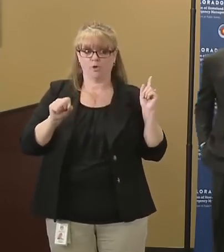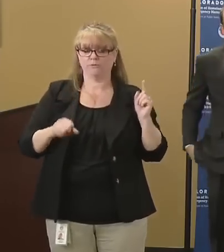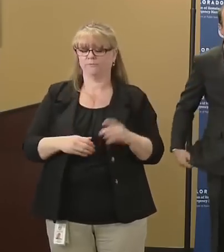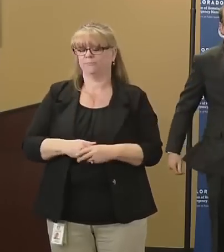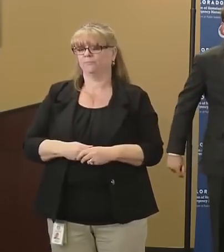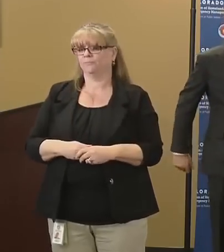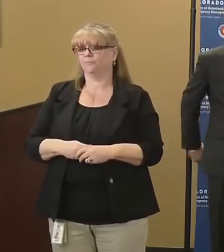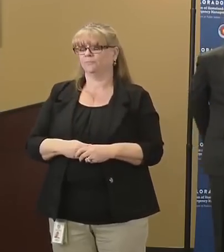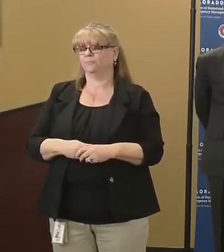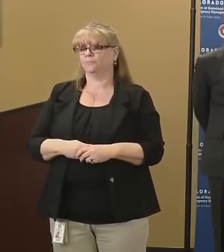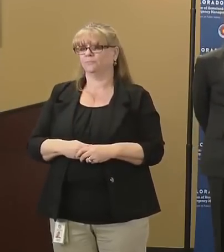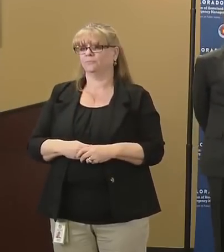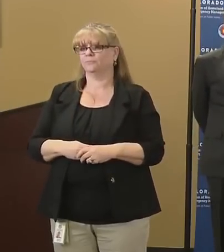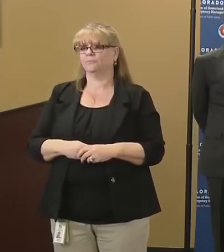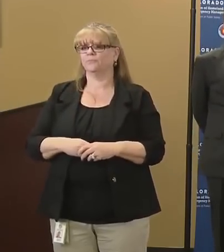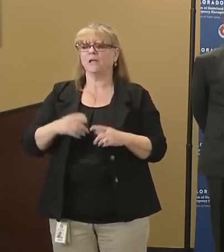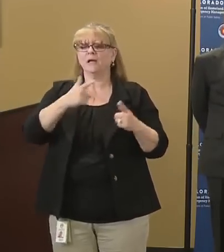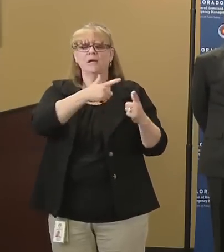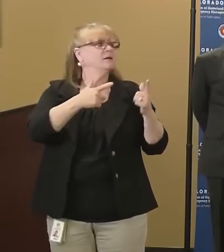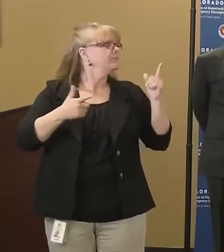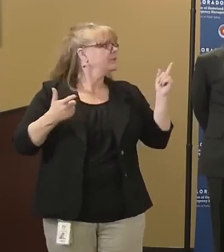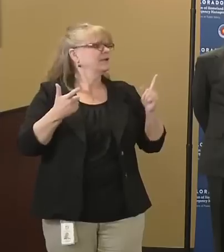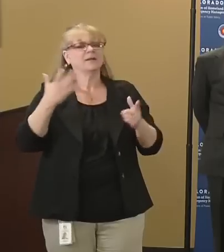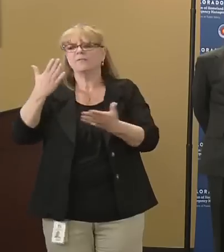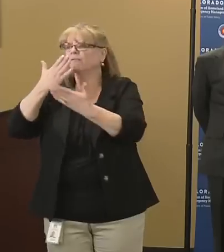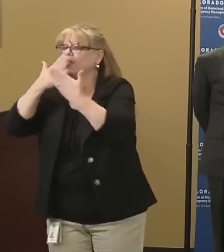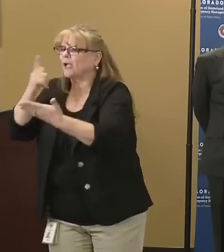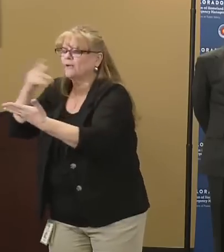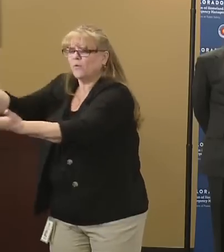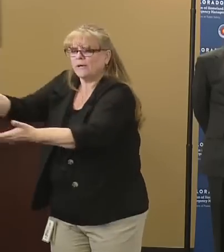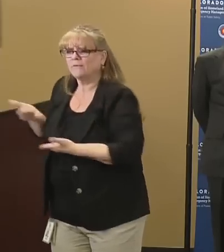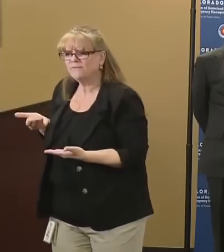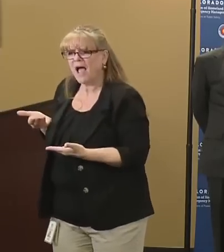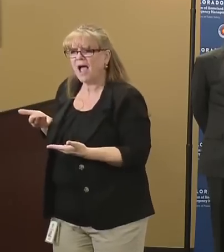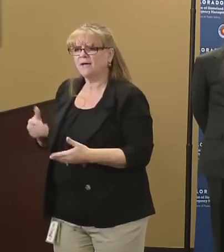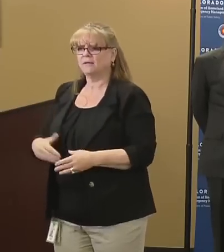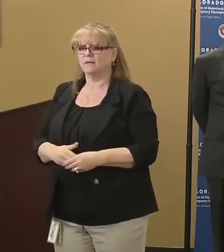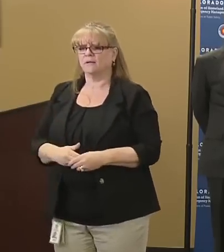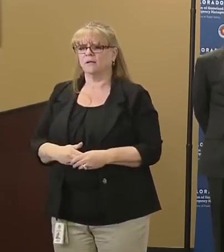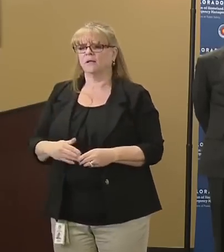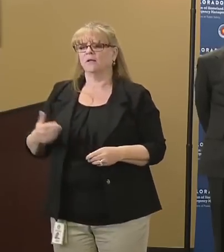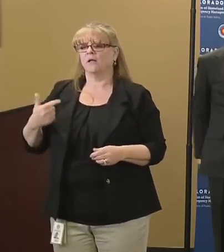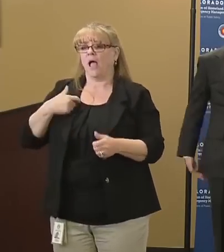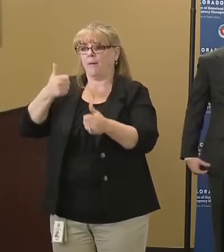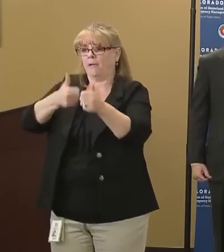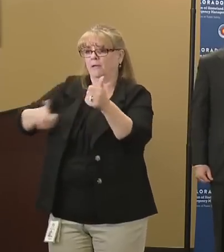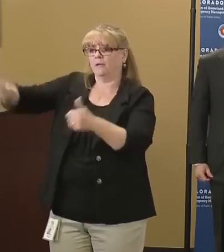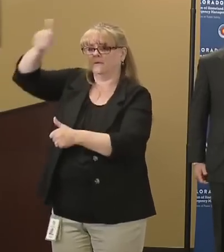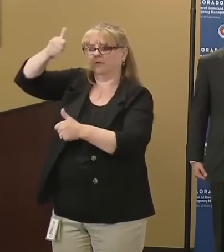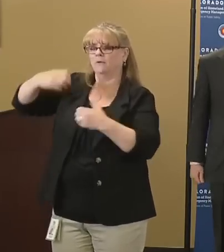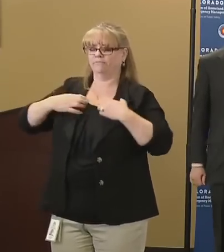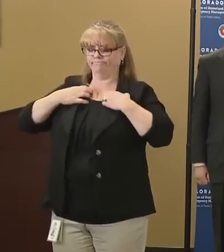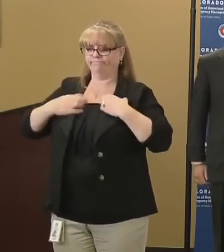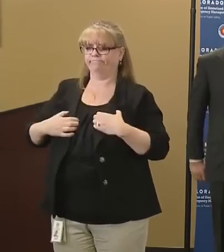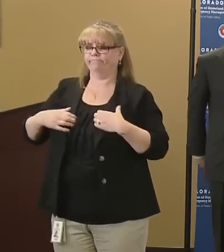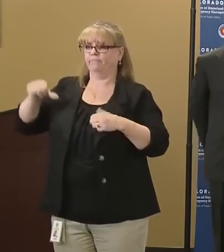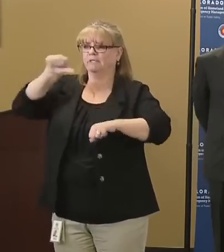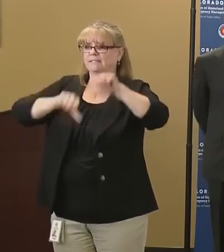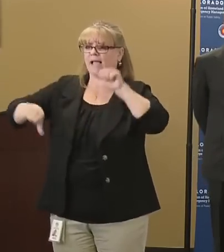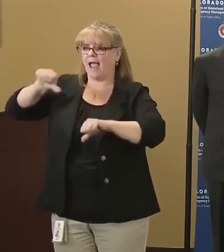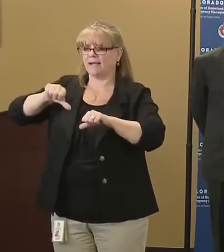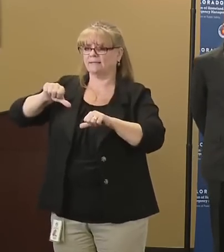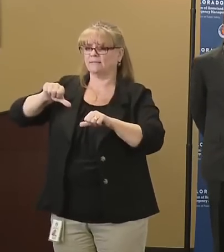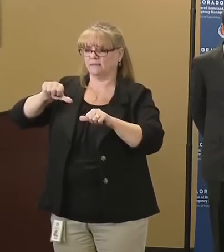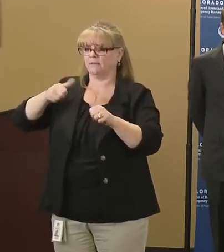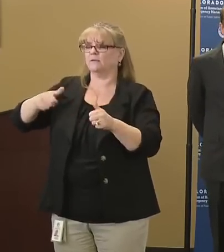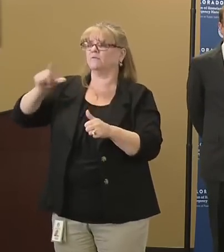Governor Polis, thanks for the invitation to speak with you today. I'm the head of the Division of Pulmonary Sciences and Critical Care Medicine at the